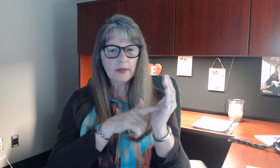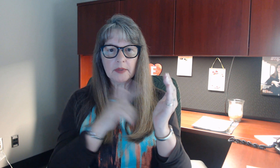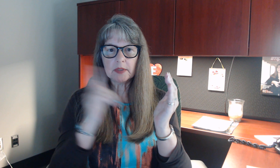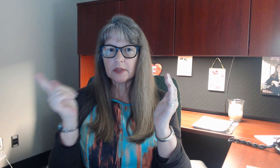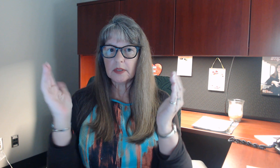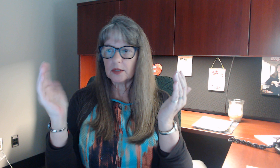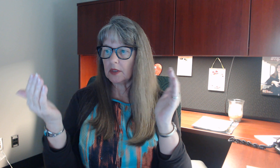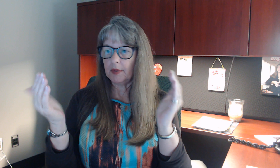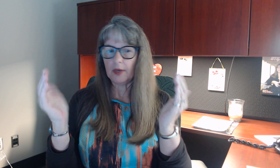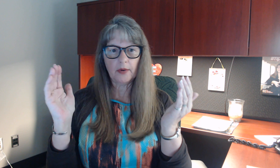this to this, compare it.